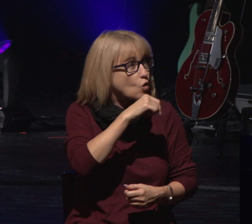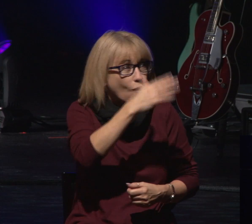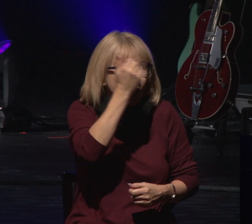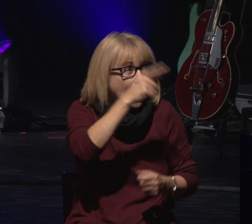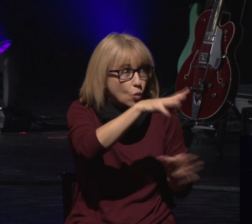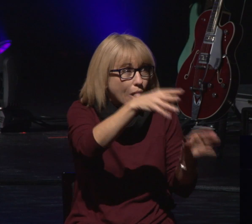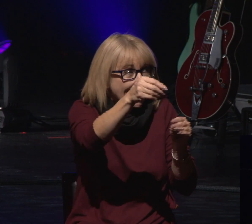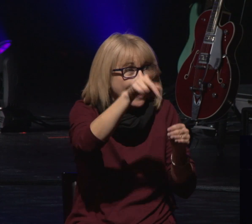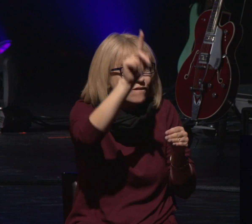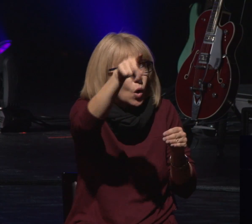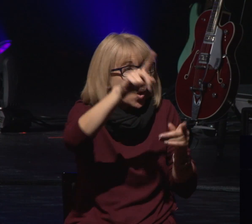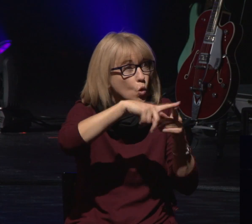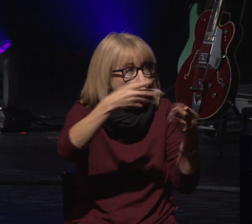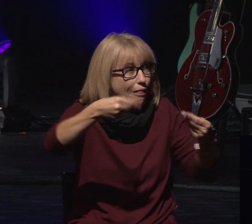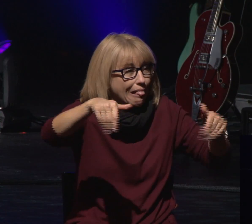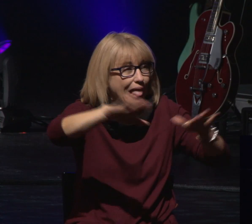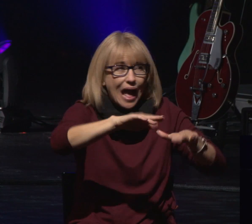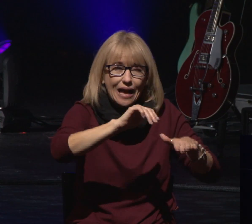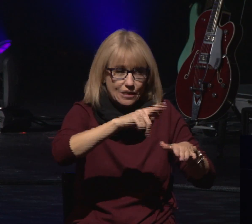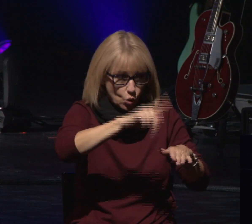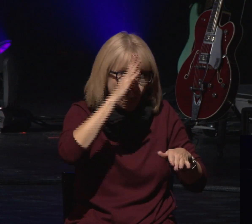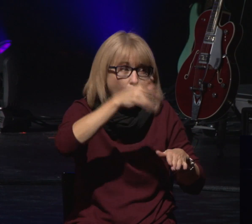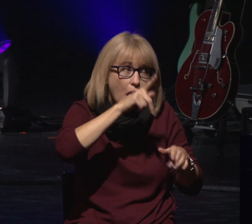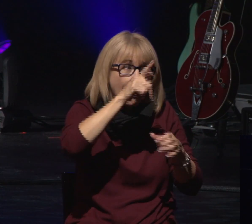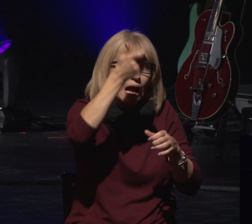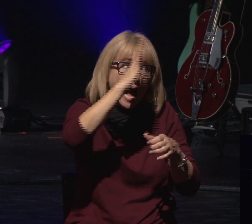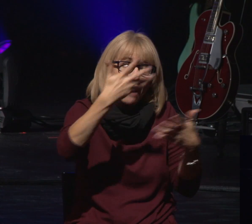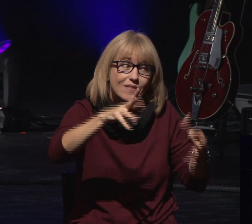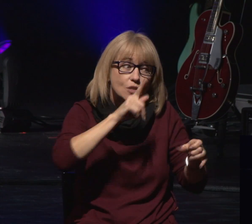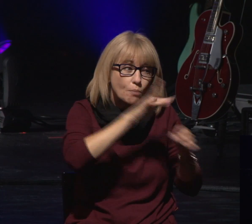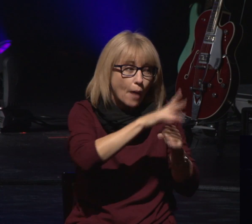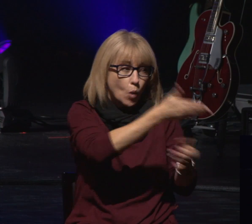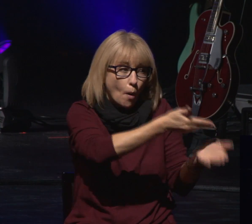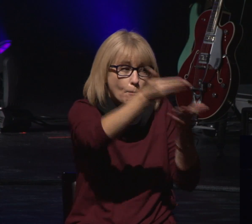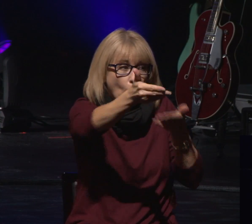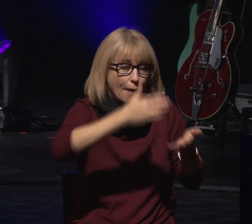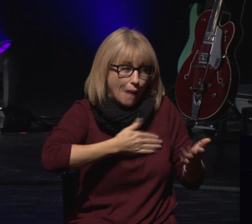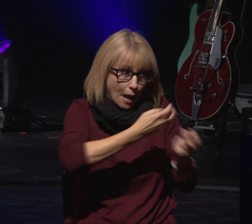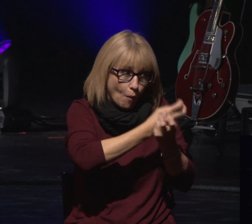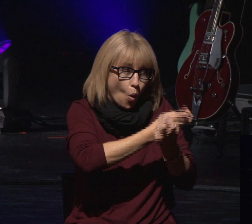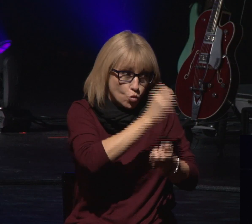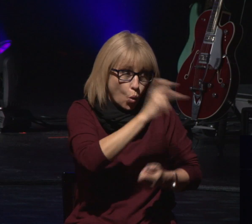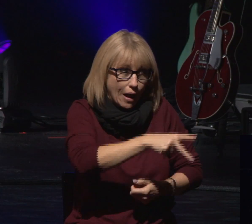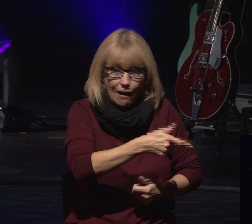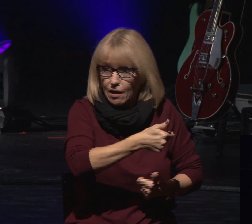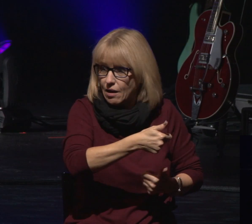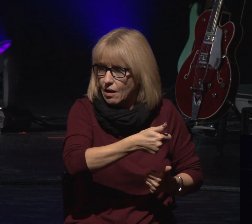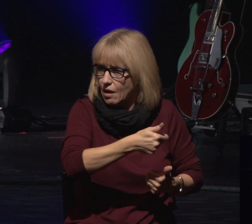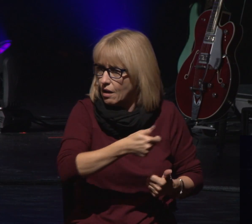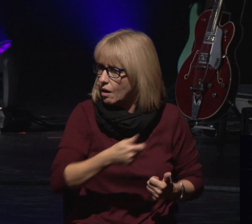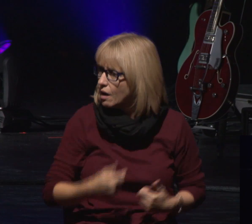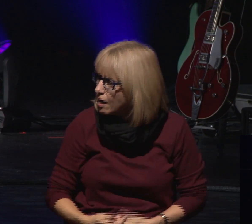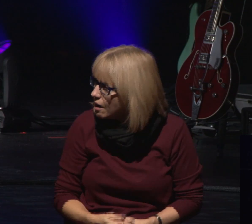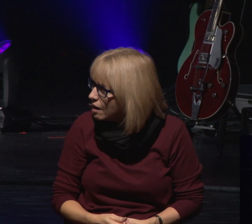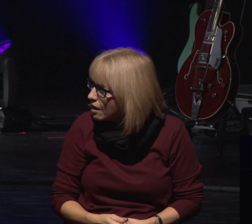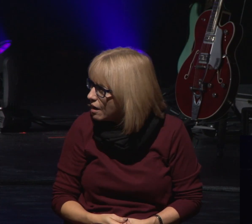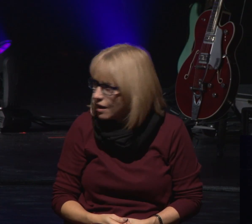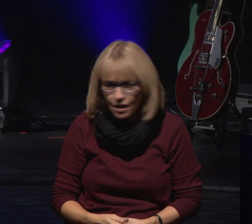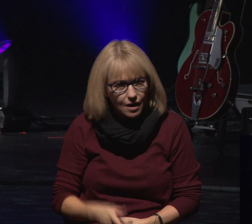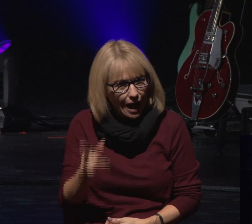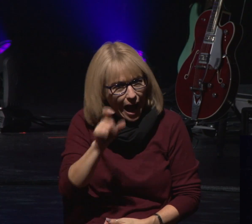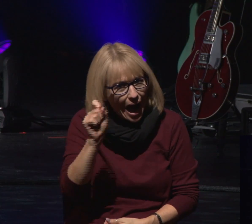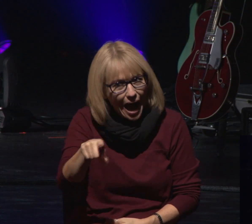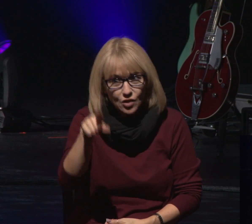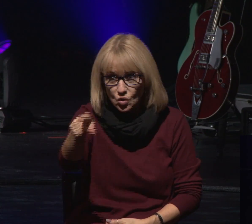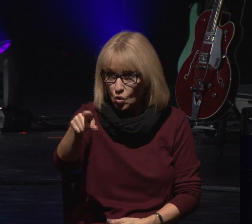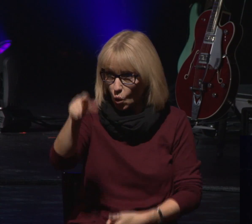forget it, and let my bones always be a reminder that that's the place where we're going to end up. Is that something we are emphasizing to people around us, saying